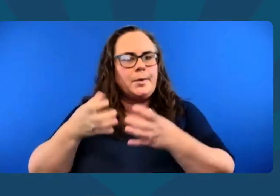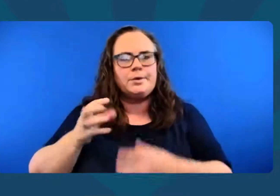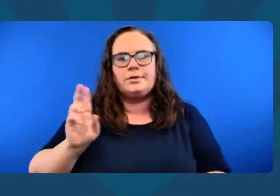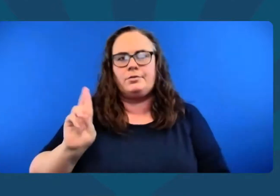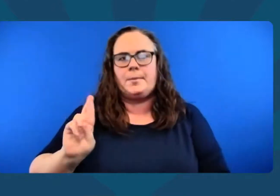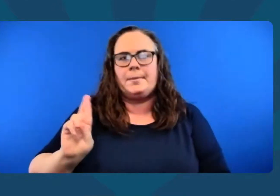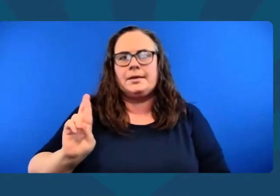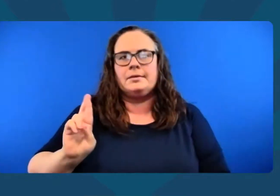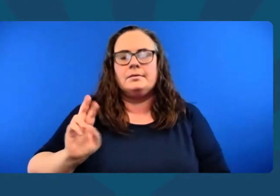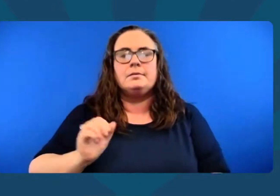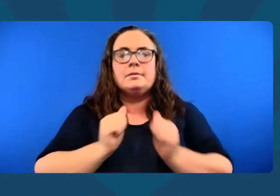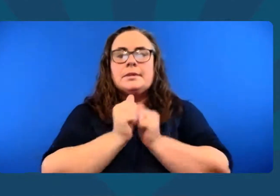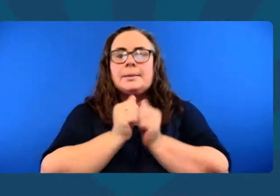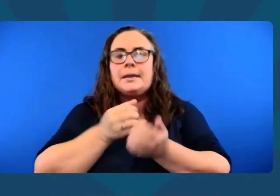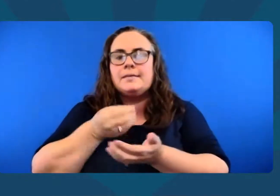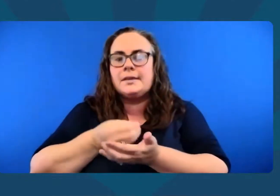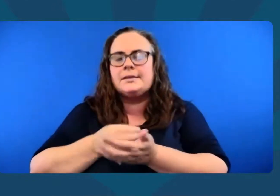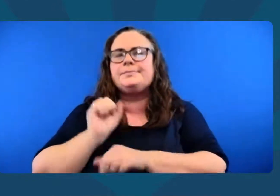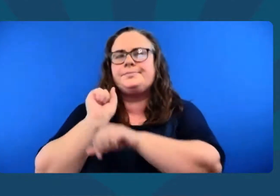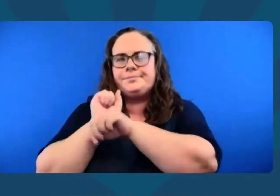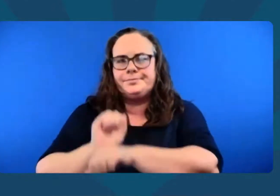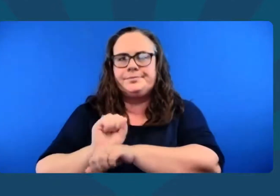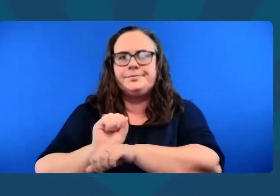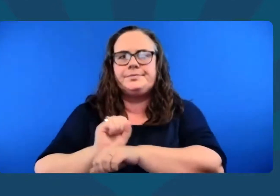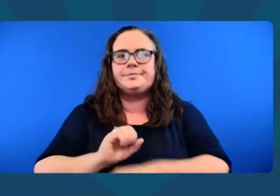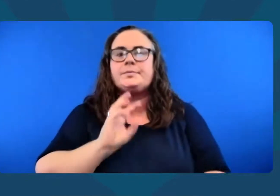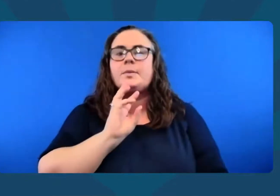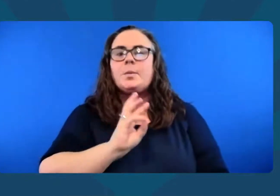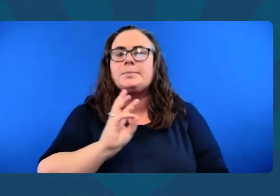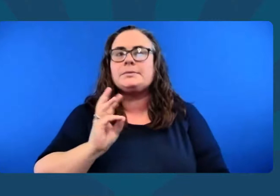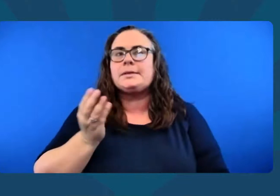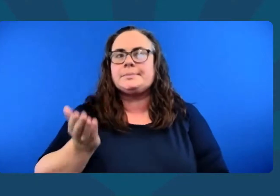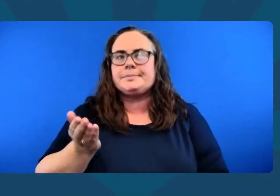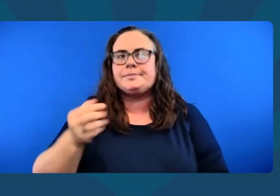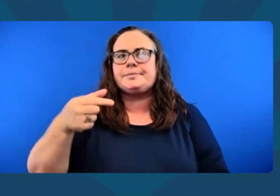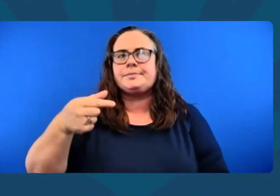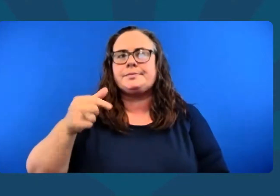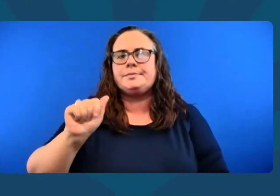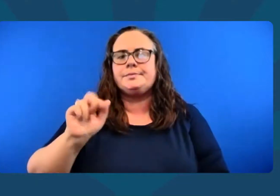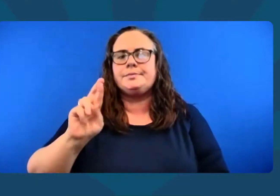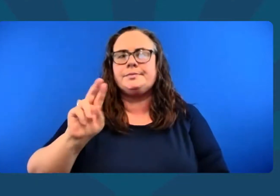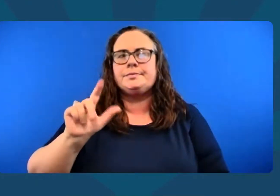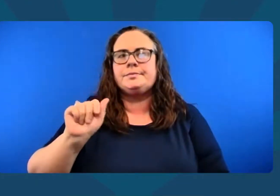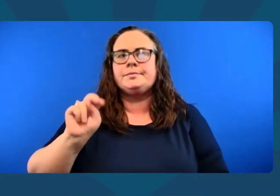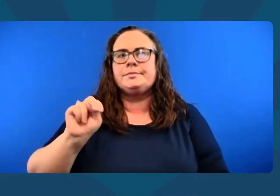Party Republican. Campaign funding, traditional. Website,